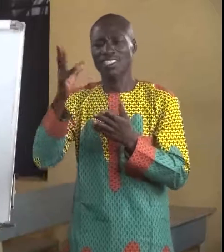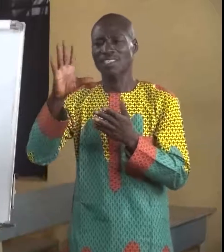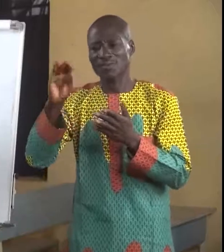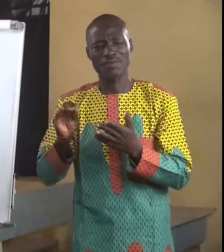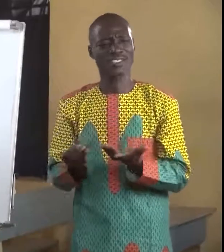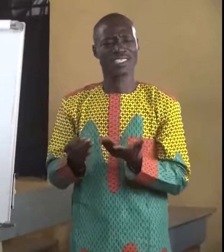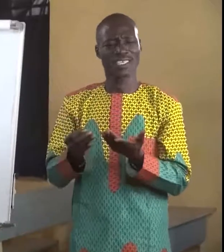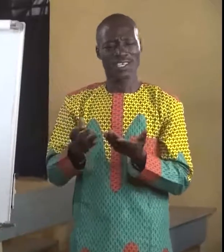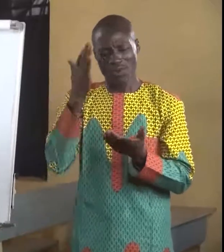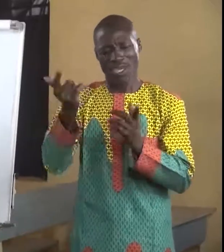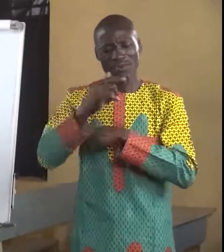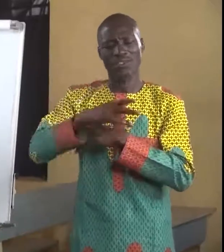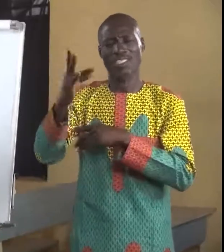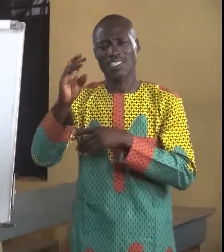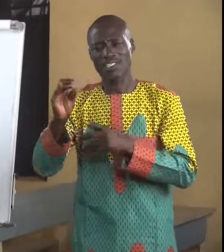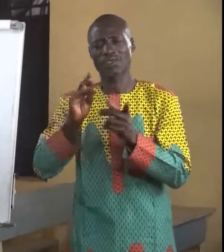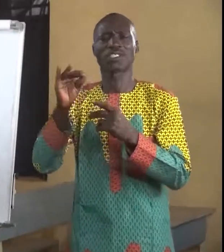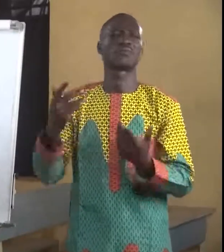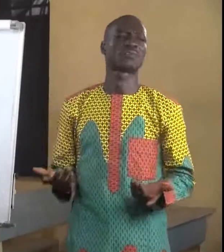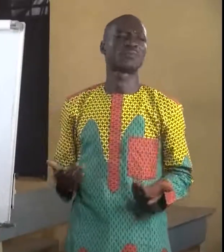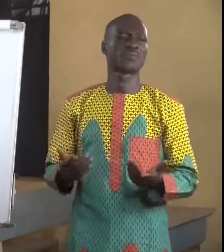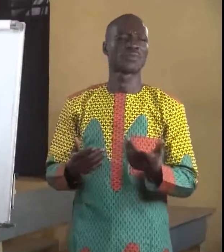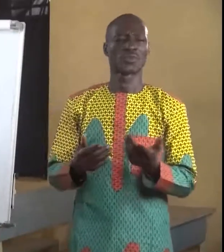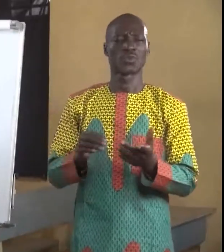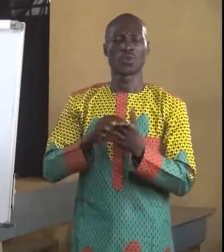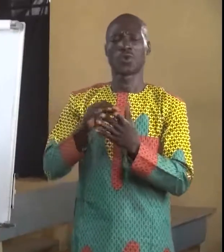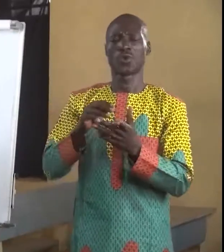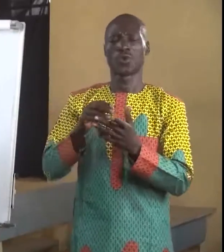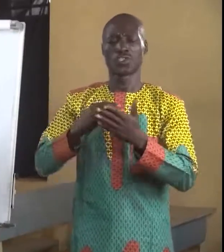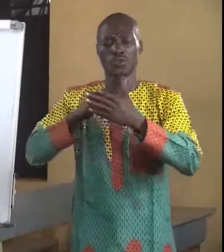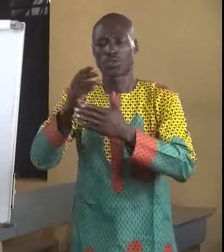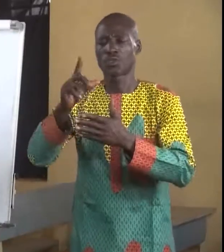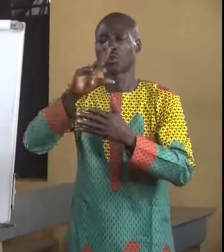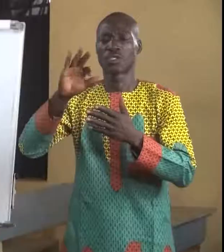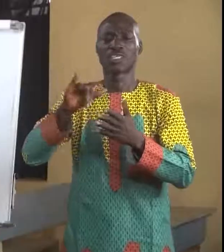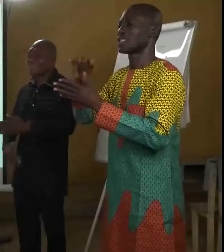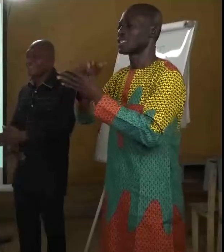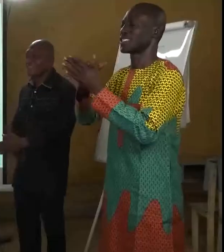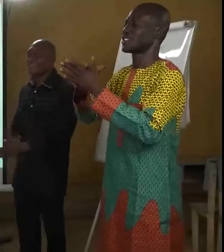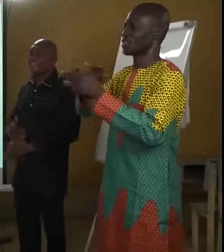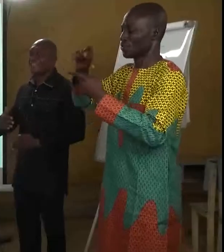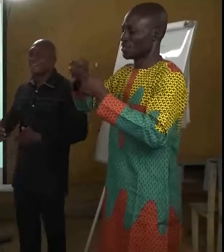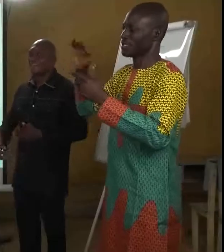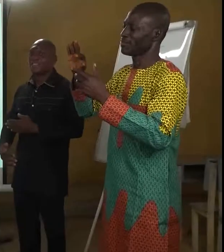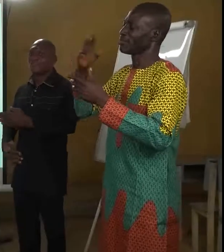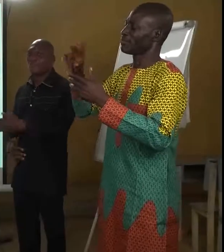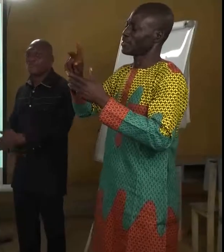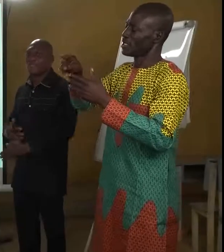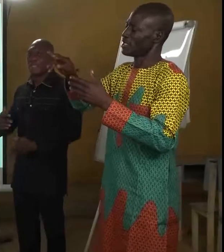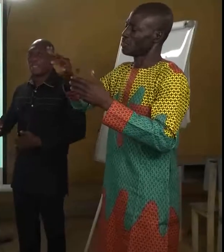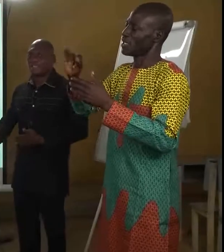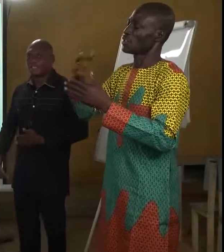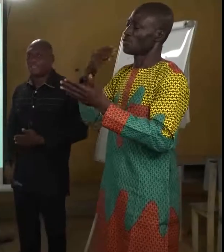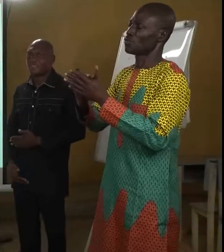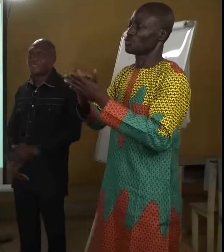to market again. I want a cup of garri. They will tell you it's 100 naira. That is inflation. Persistent rise in the prices of goods